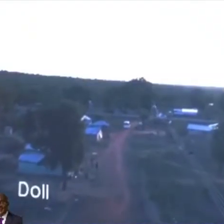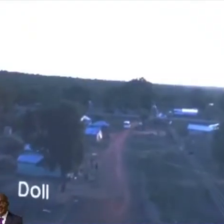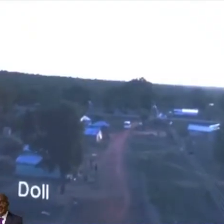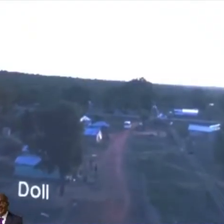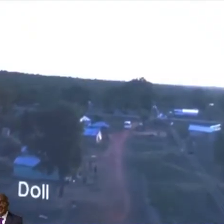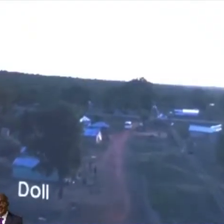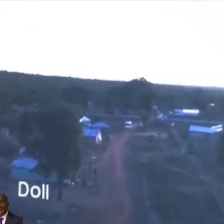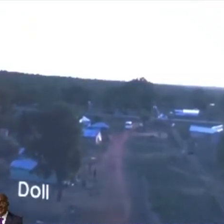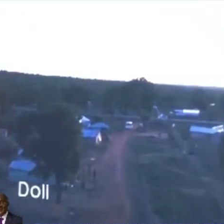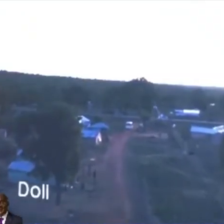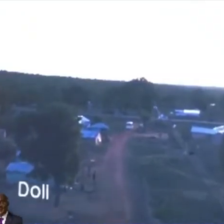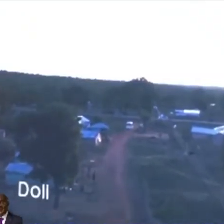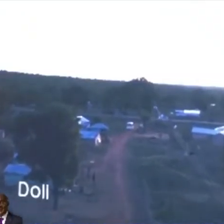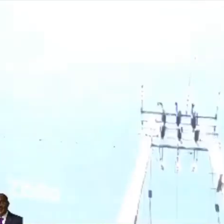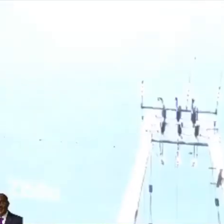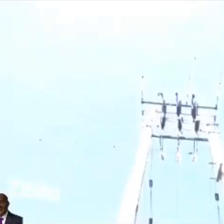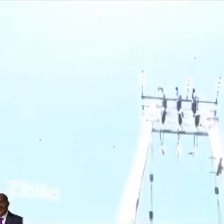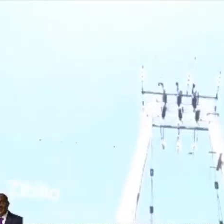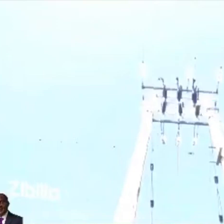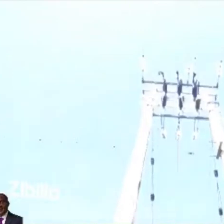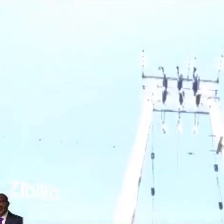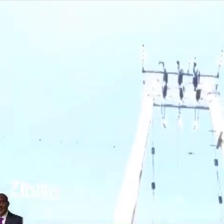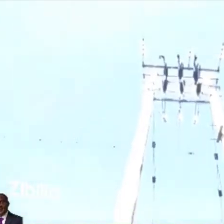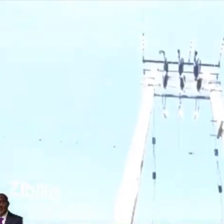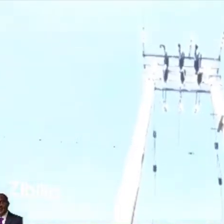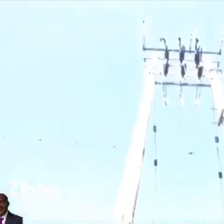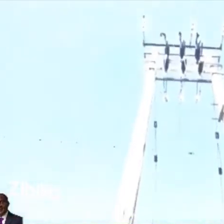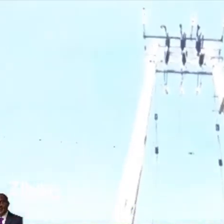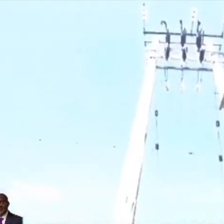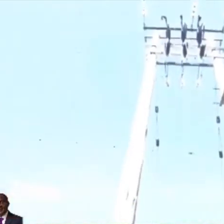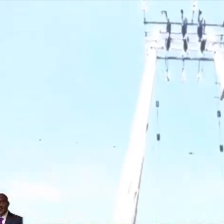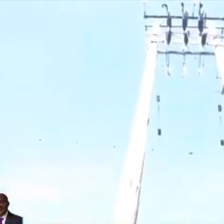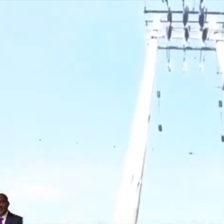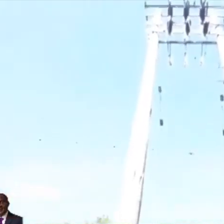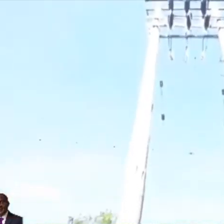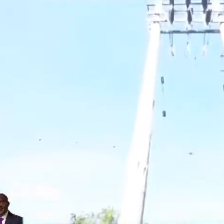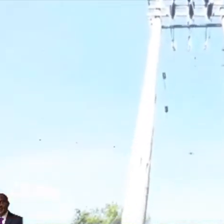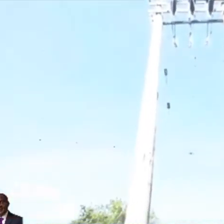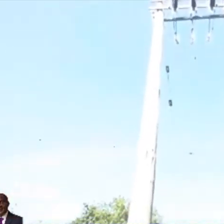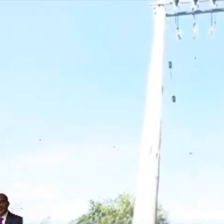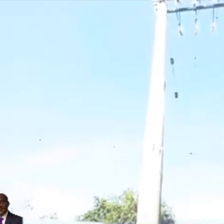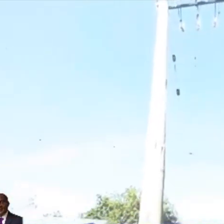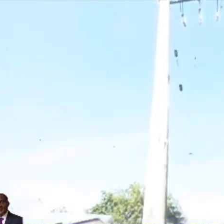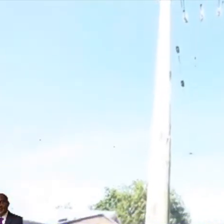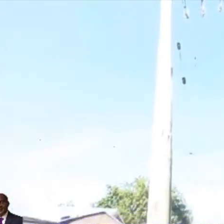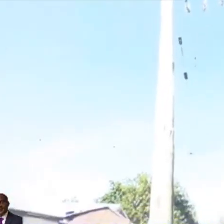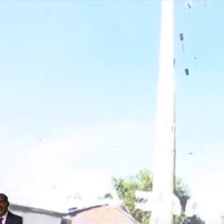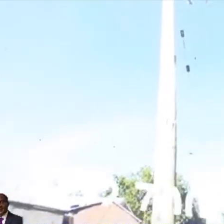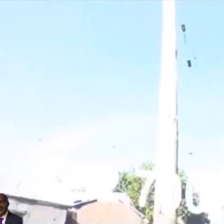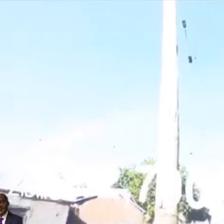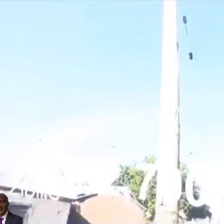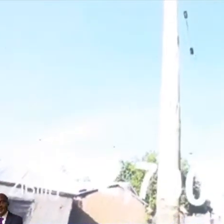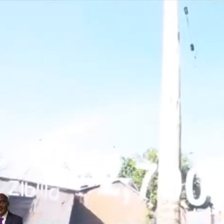Now, to ensure wider and proportionate access, the government has extended electricity to over